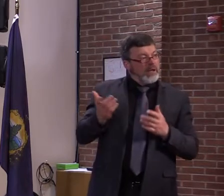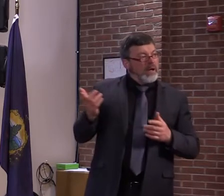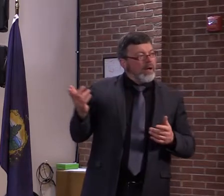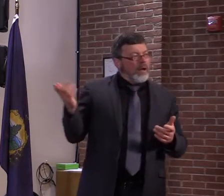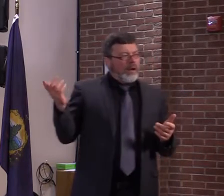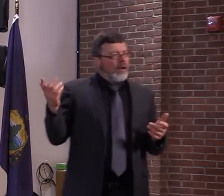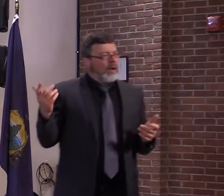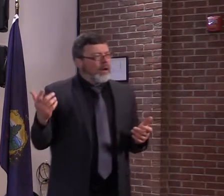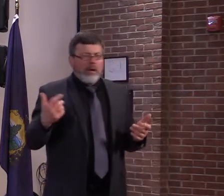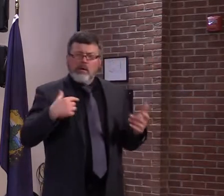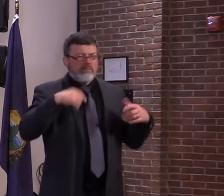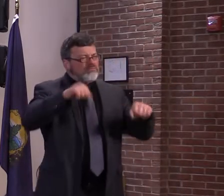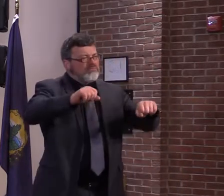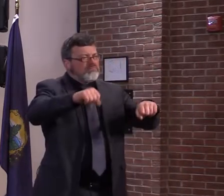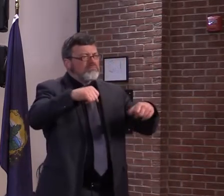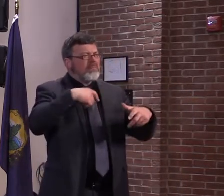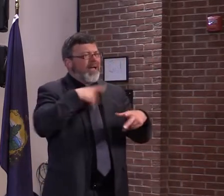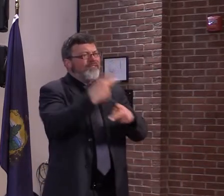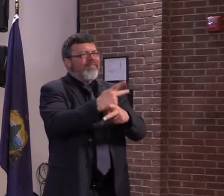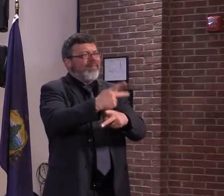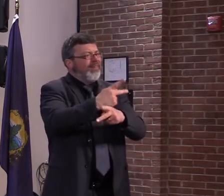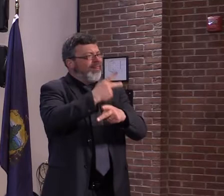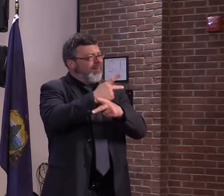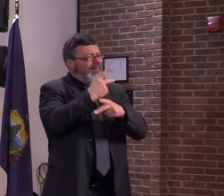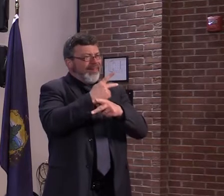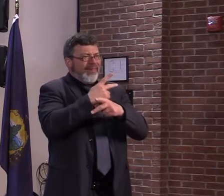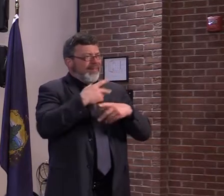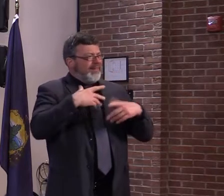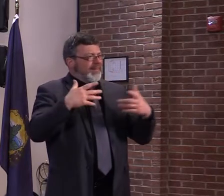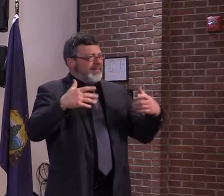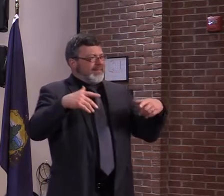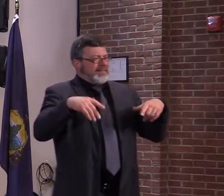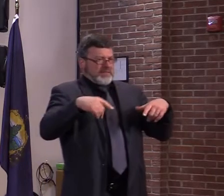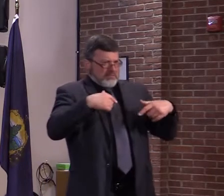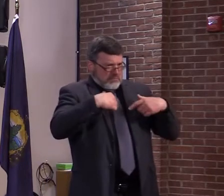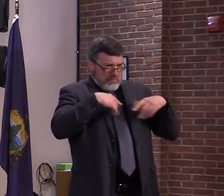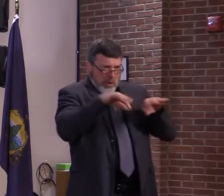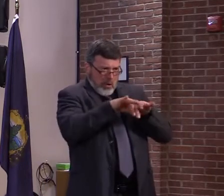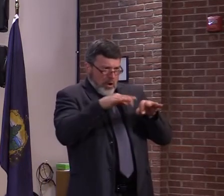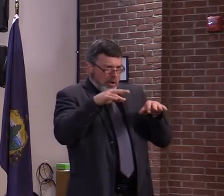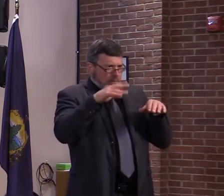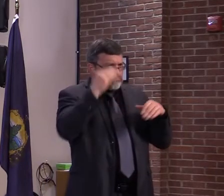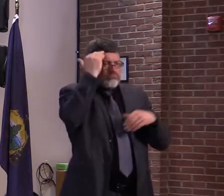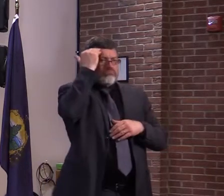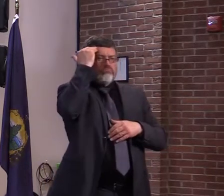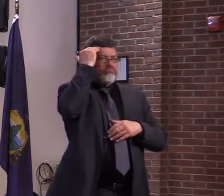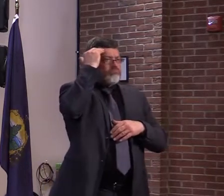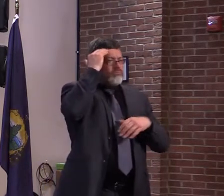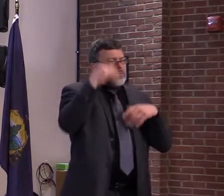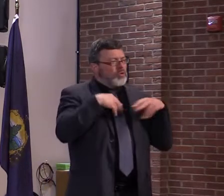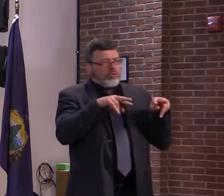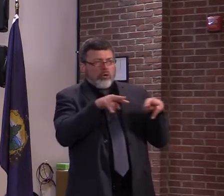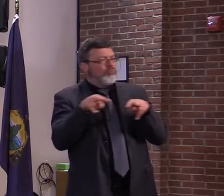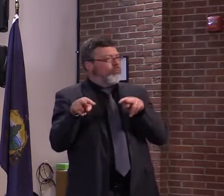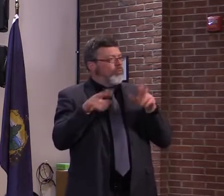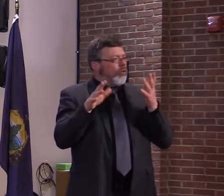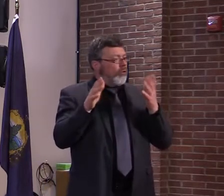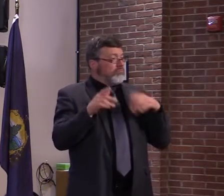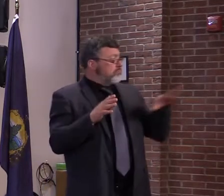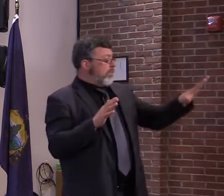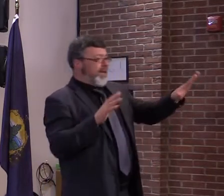for getting more stringent again with mitigation strategies. If they're like people around the rest of the country, you